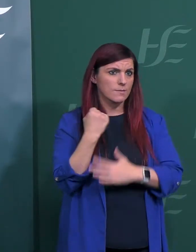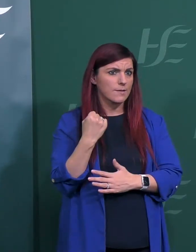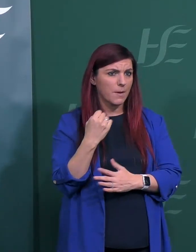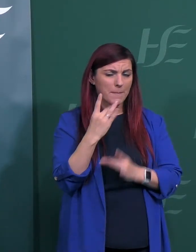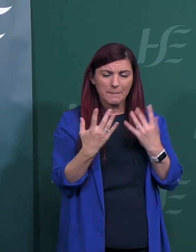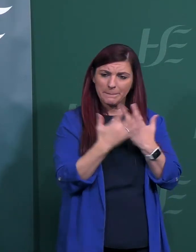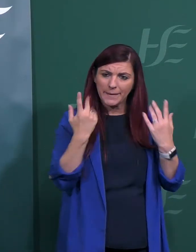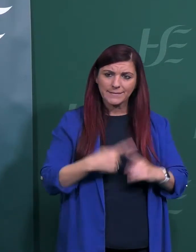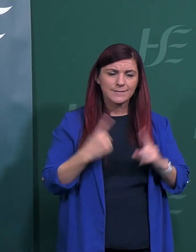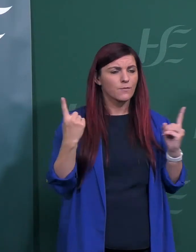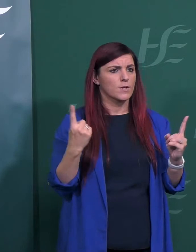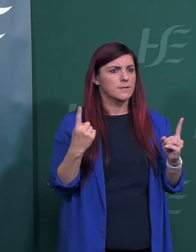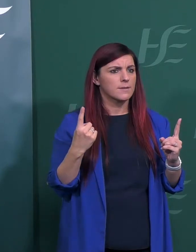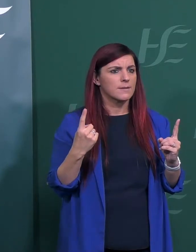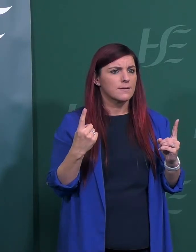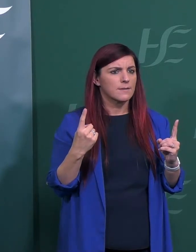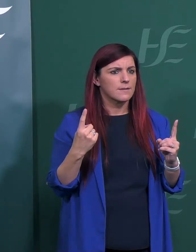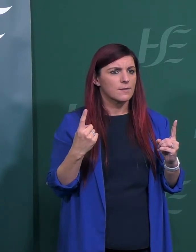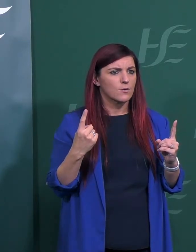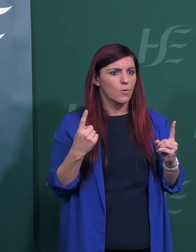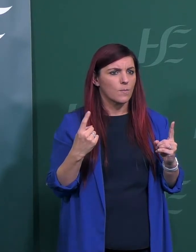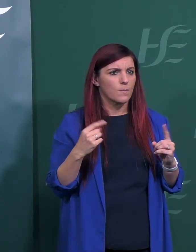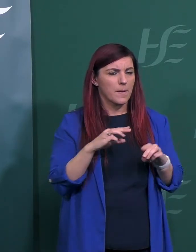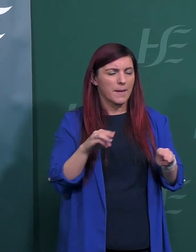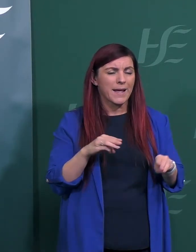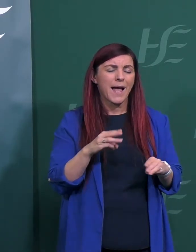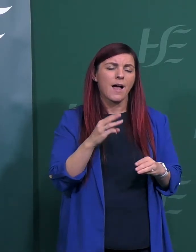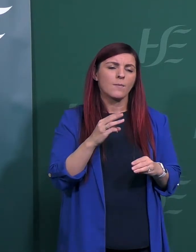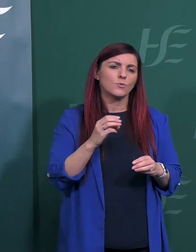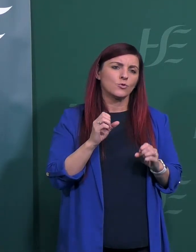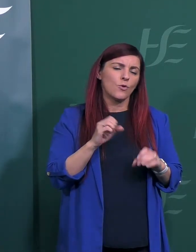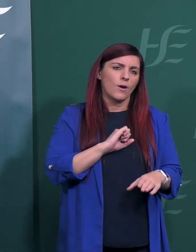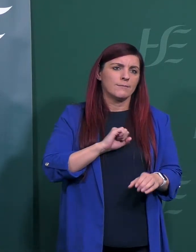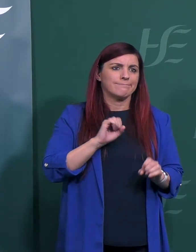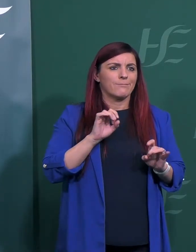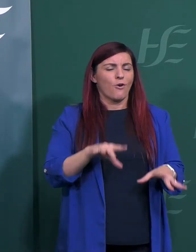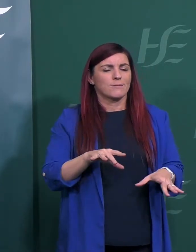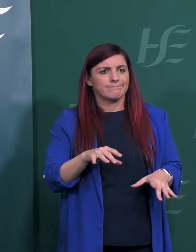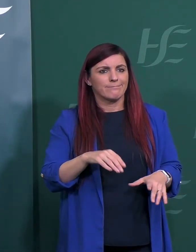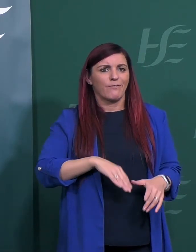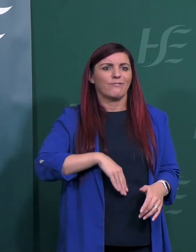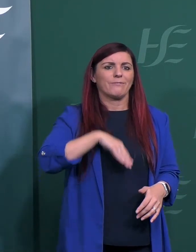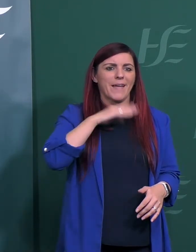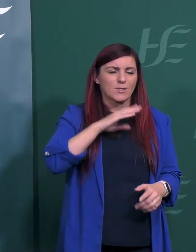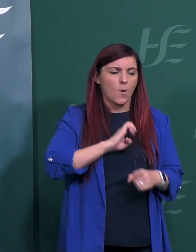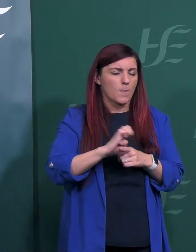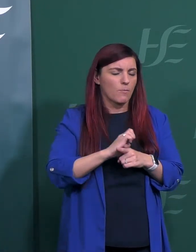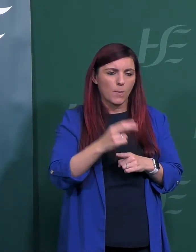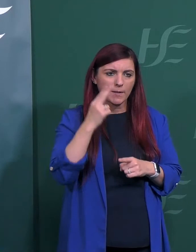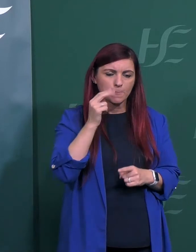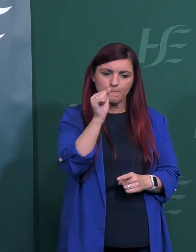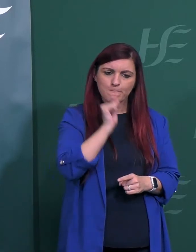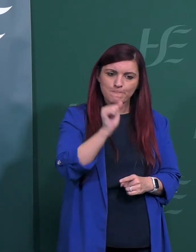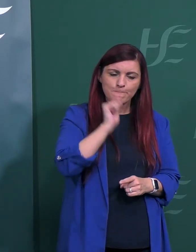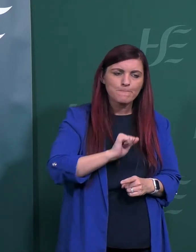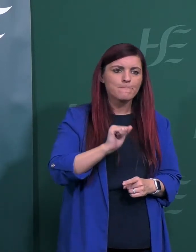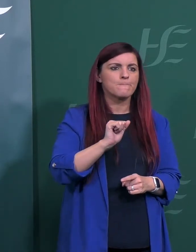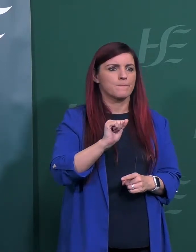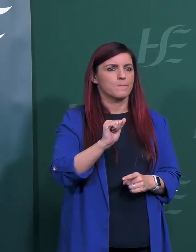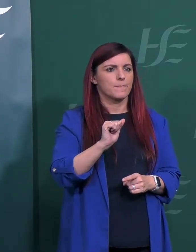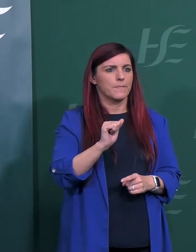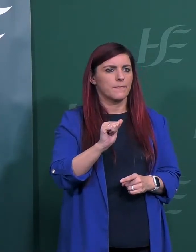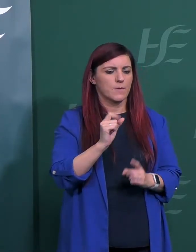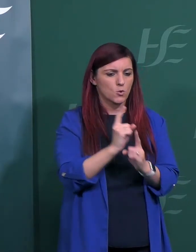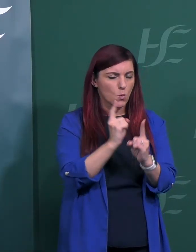and people can understandably get a bit fed up with us relentlessly relaying them. But we have to keep relaying them for all of us. The